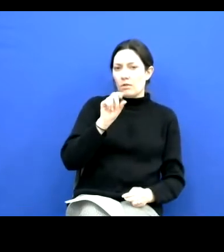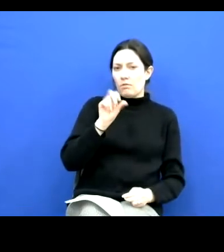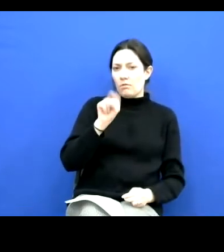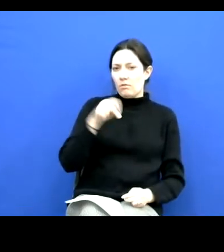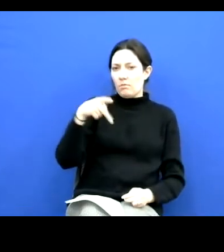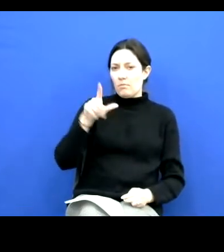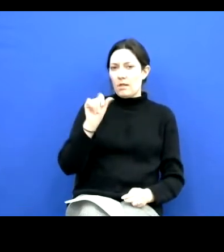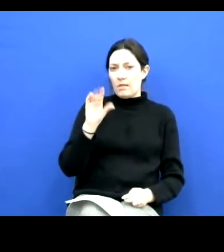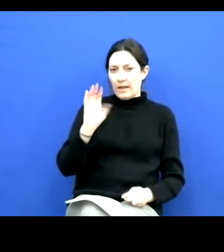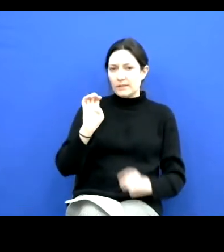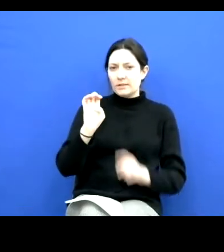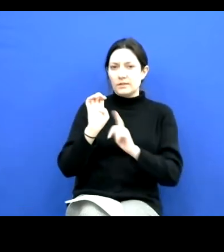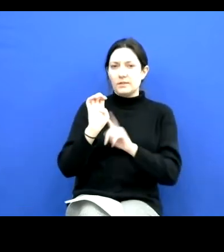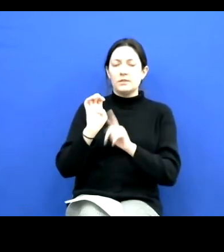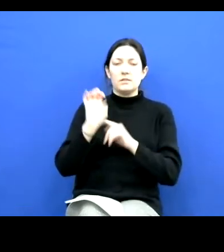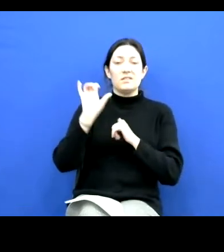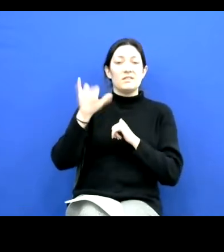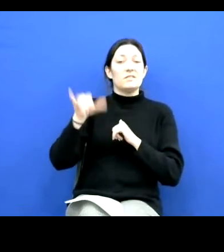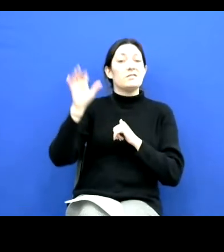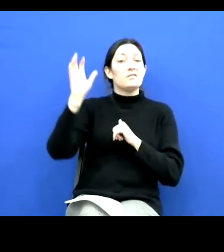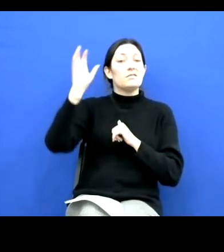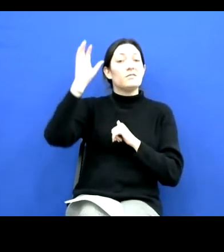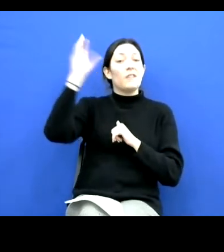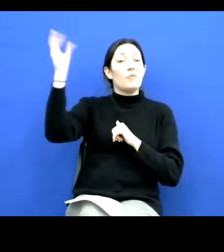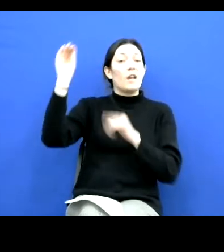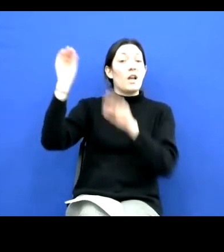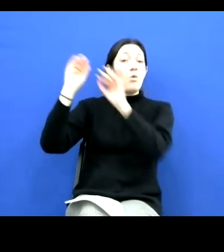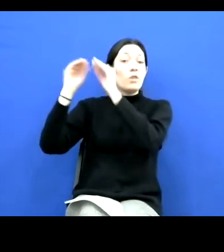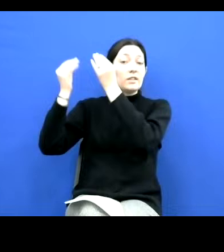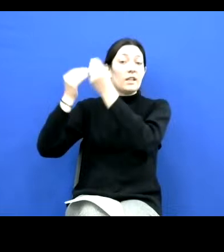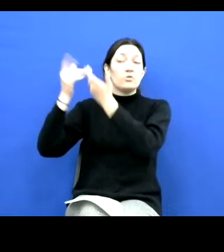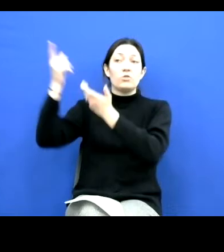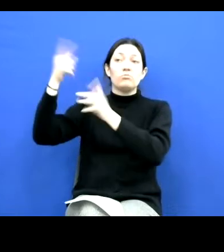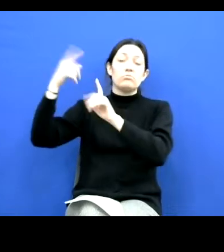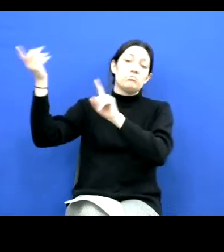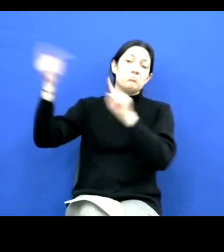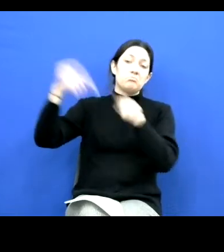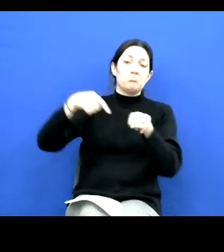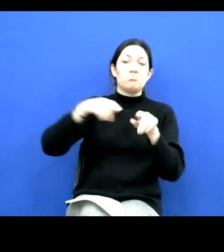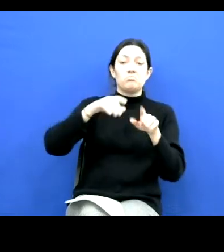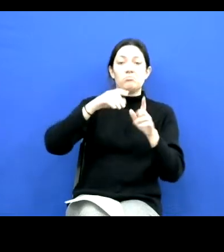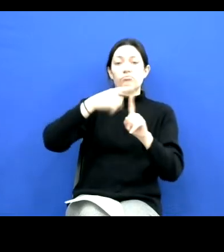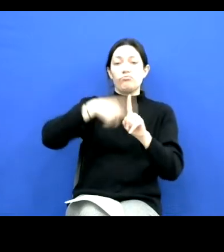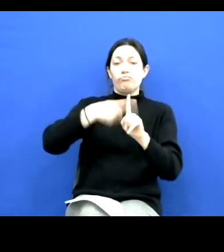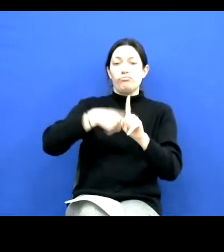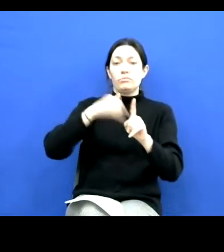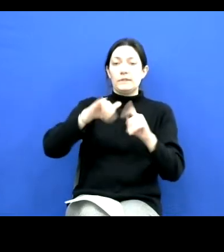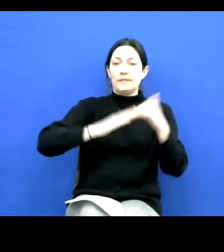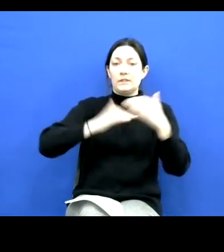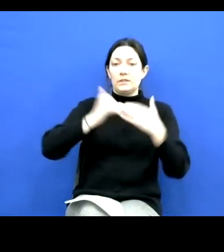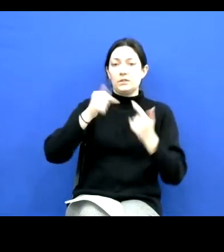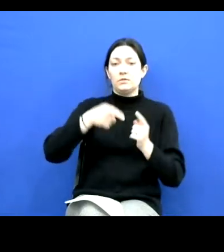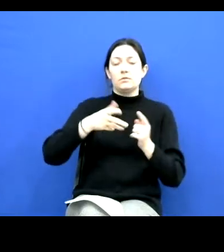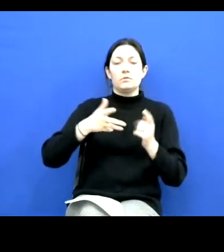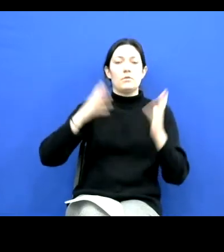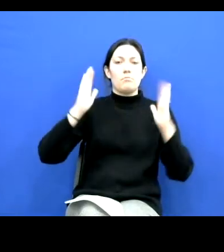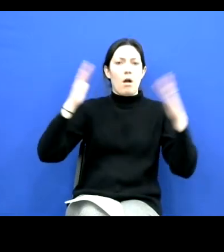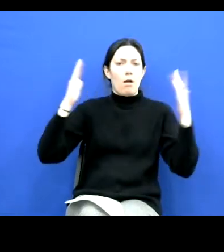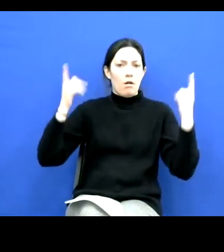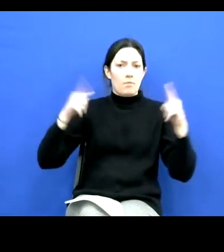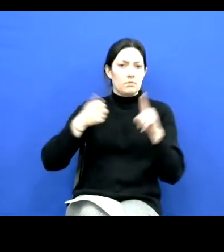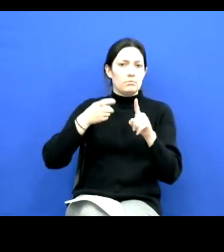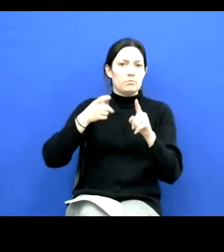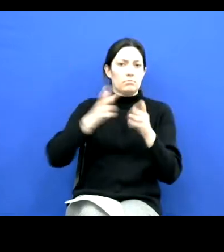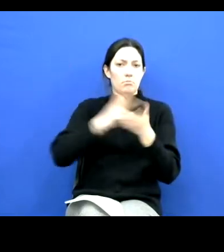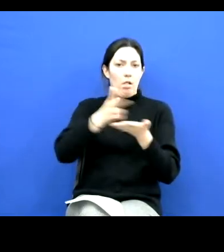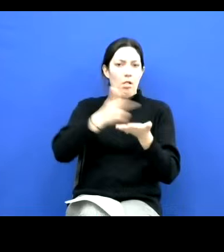it was an outside organization that was renting the facility. There was trouble in the parking lot